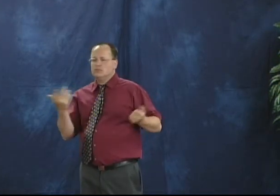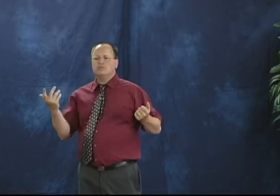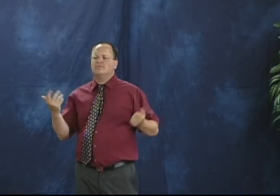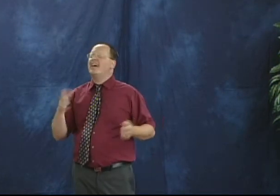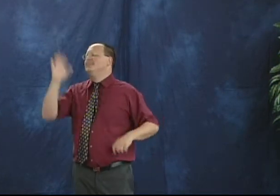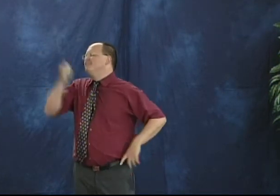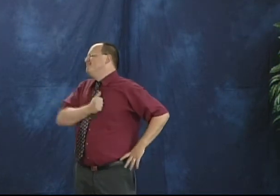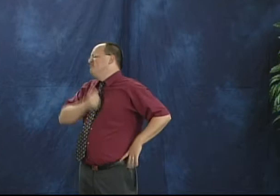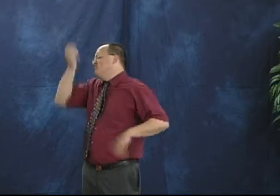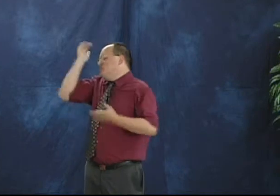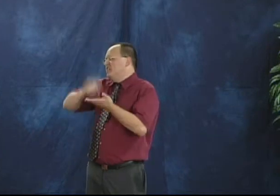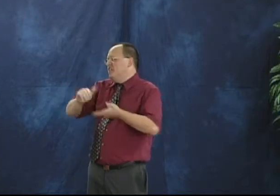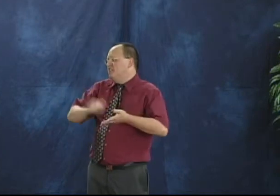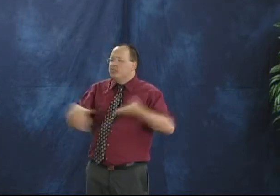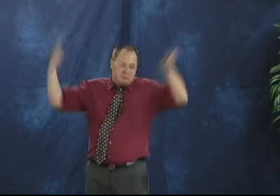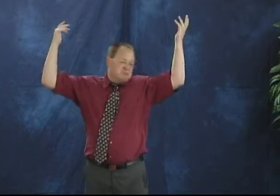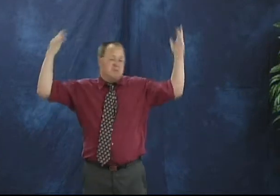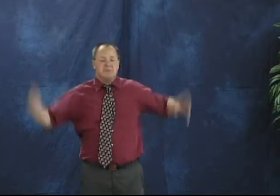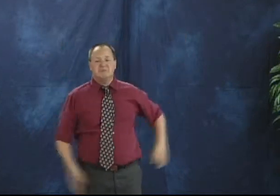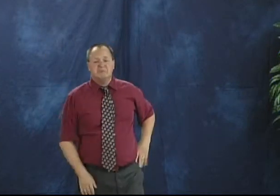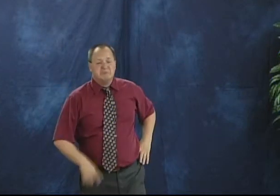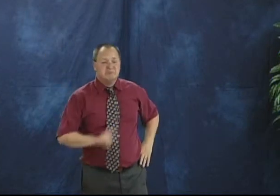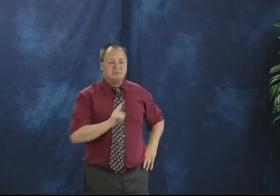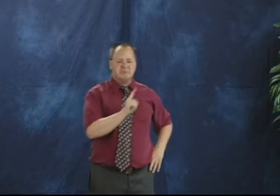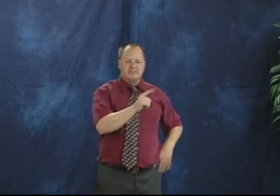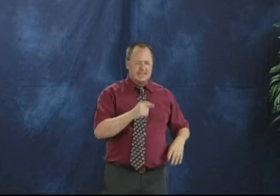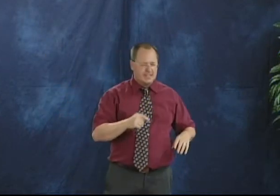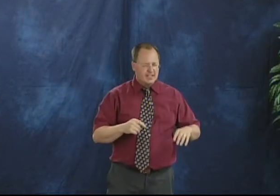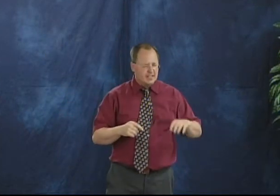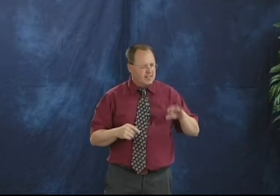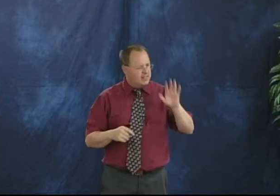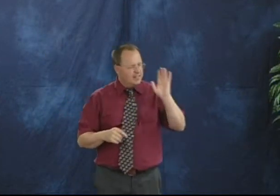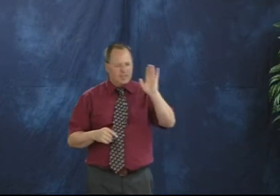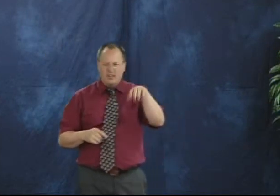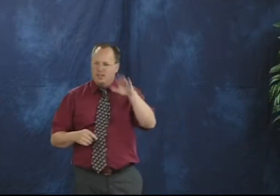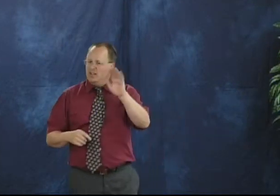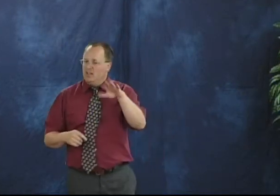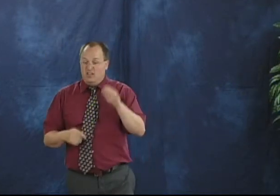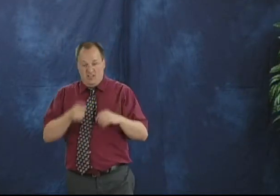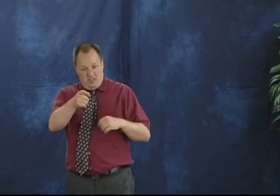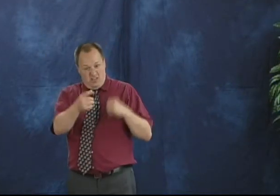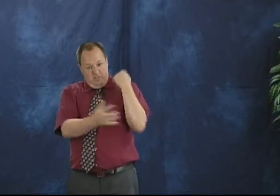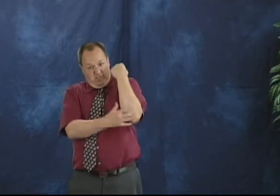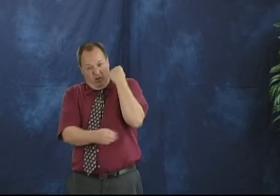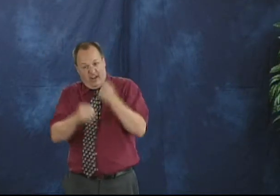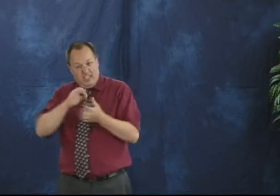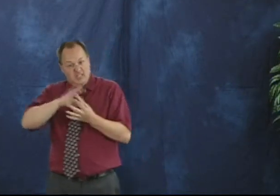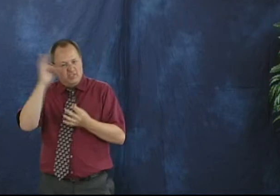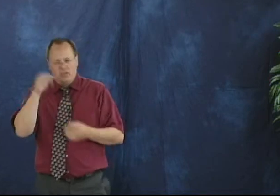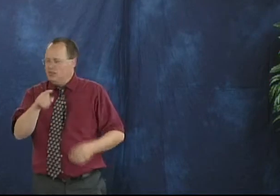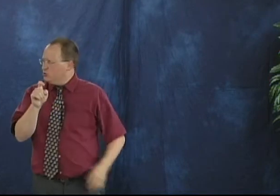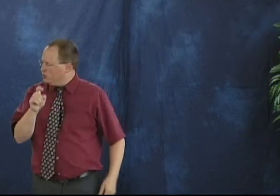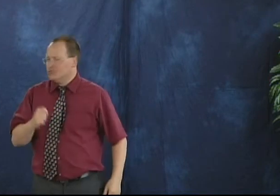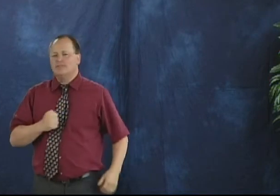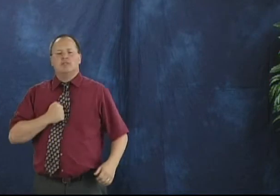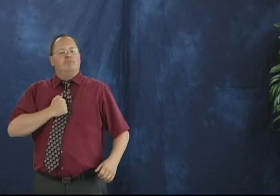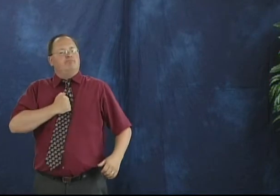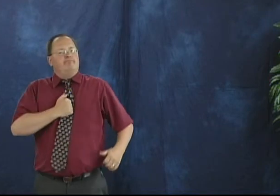being heartbroken over their sin. They just give a flippant apology. And that is not being poor